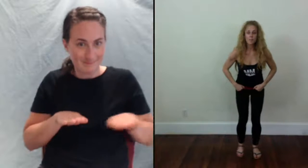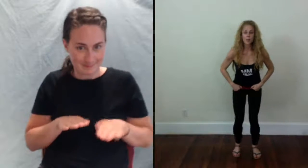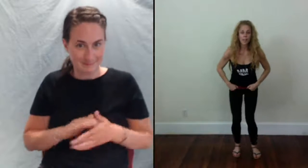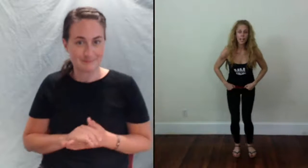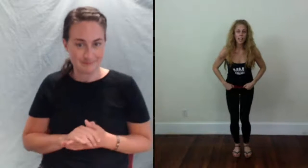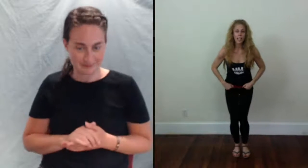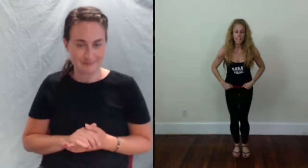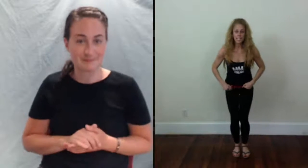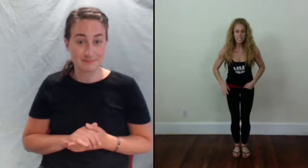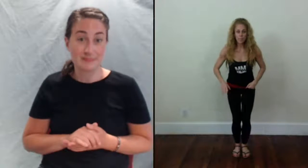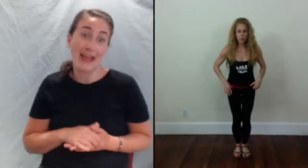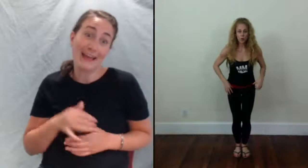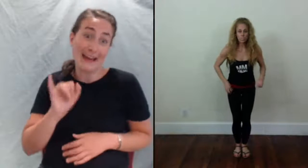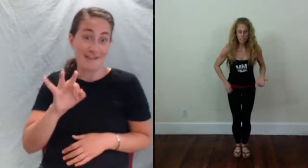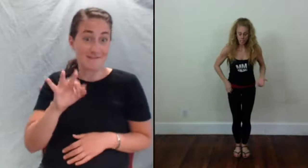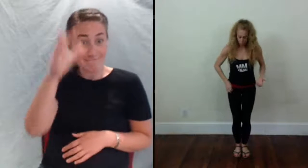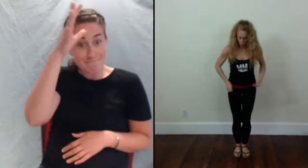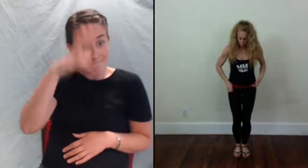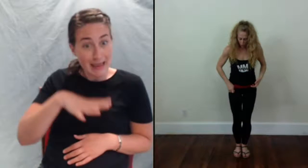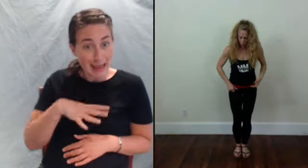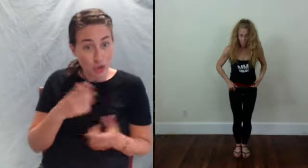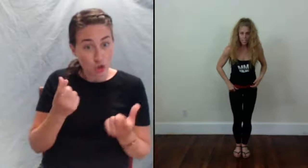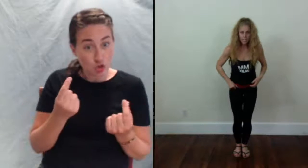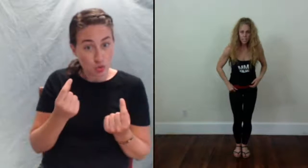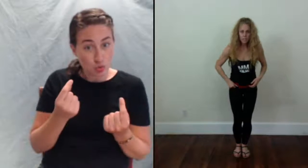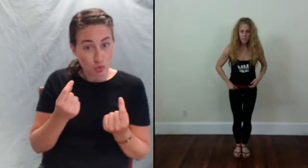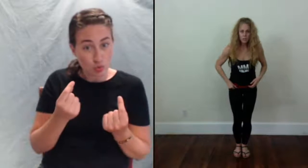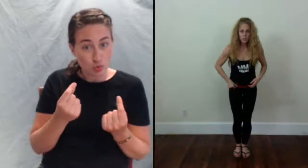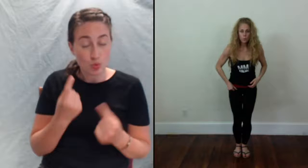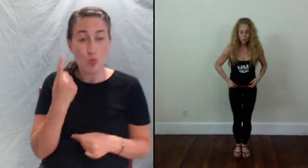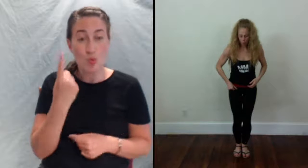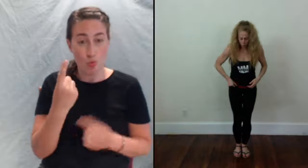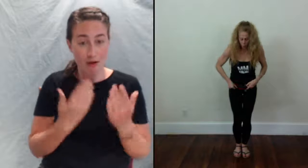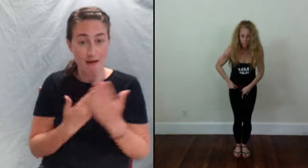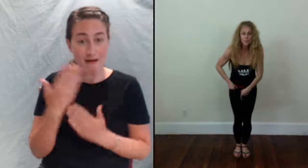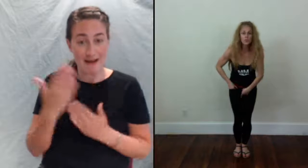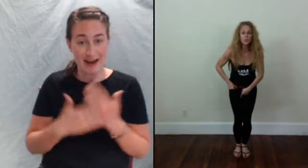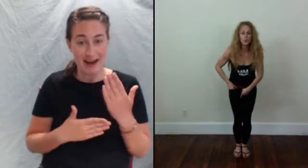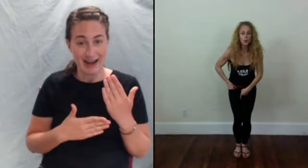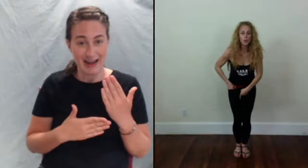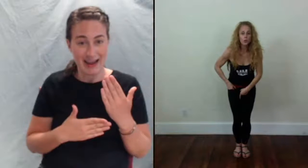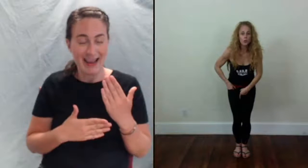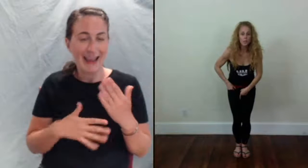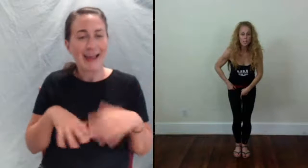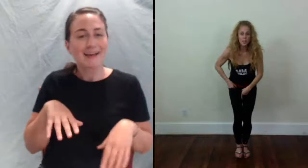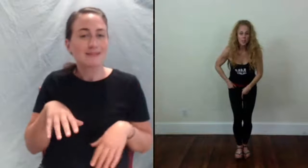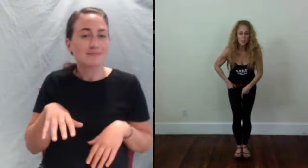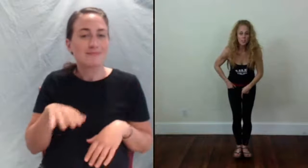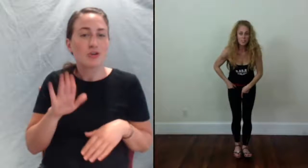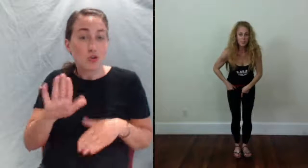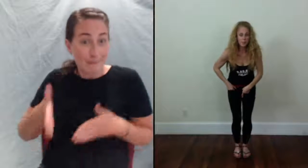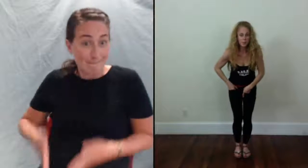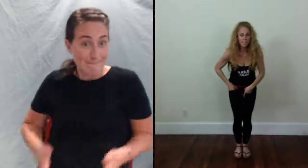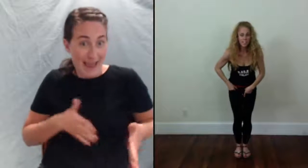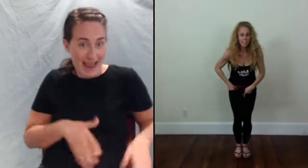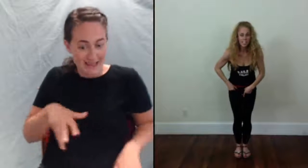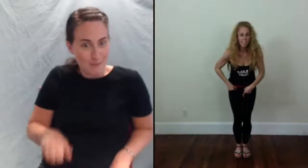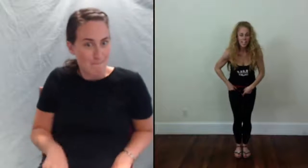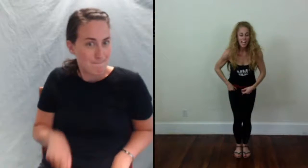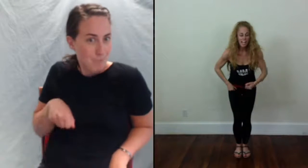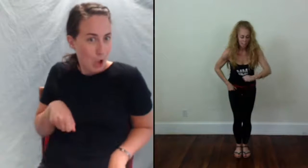what we say to the men is that you are taking one hand to pull up your pants to show your shoes, your fancy